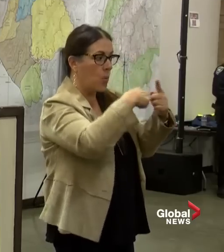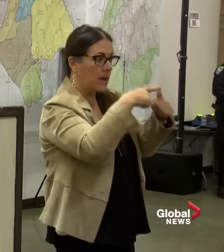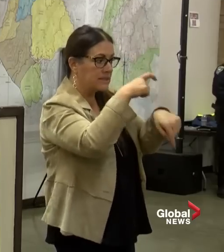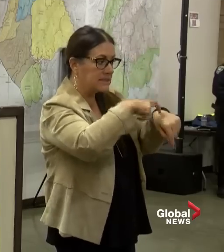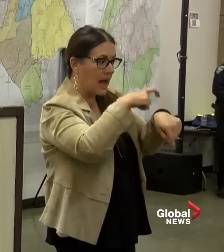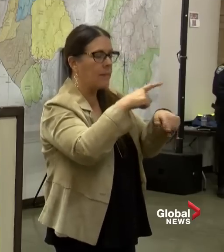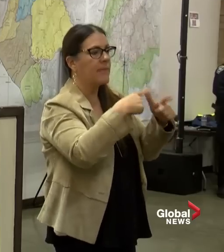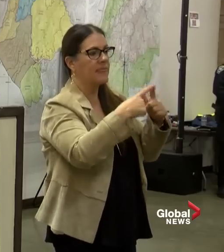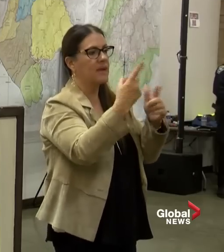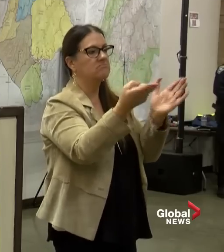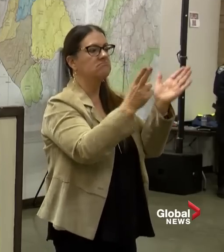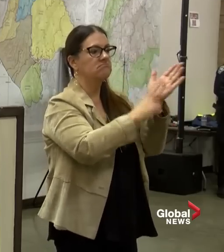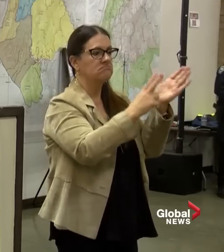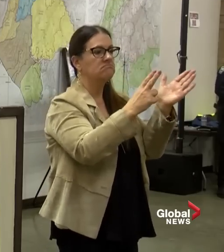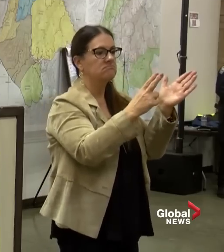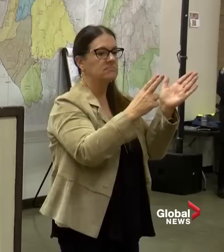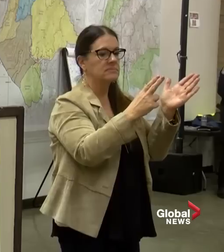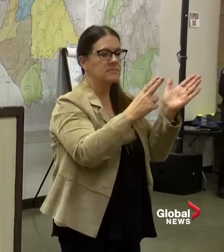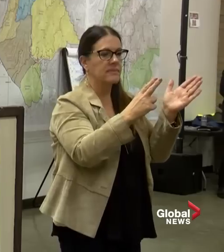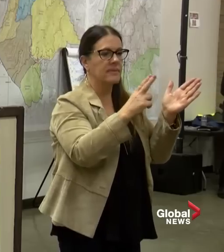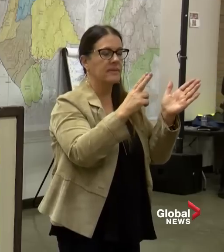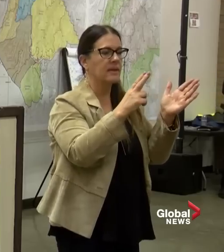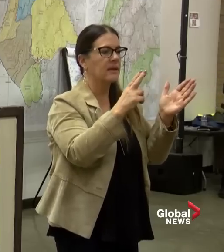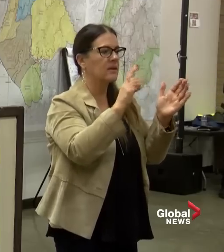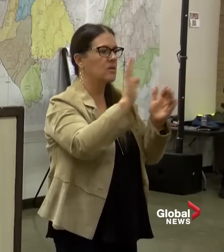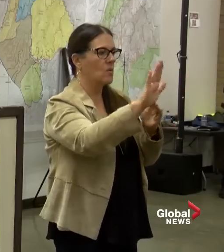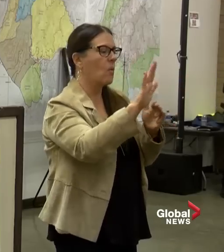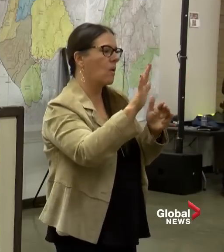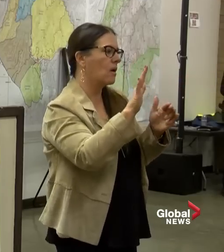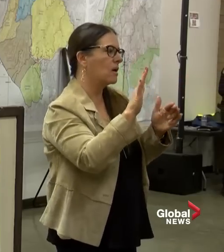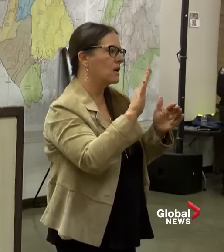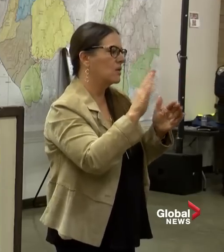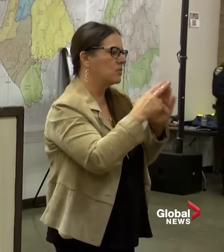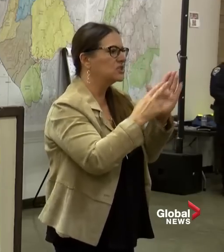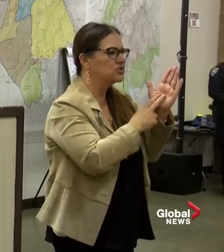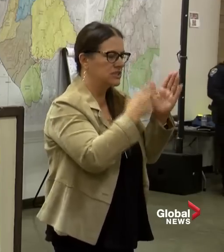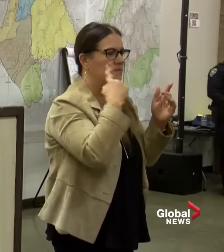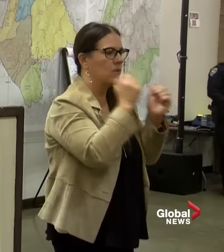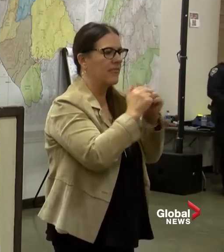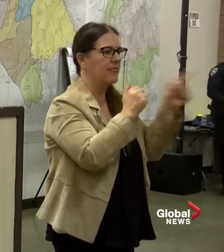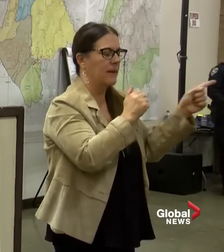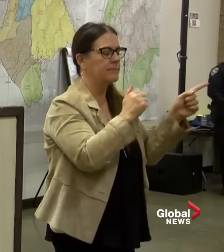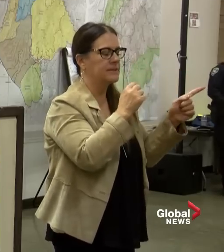right of entry form if you haven't done so at this point.